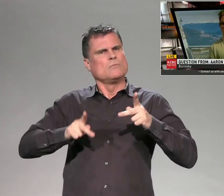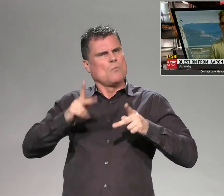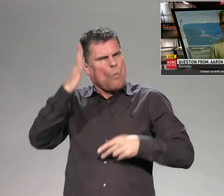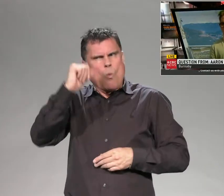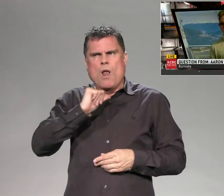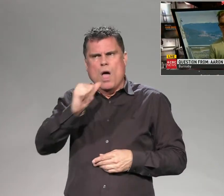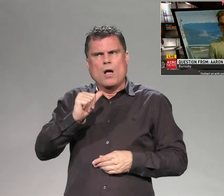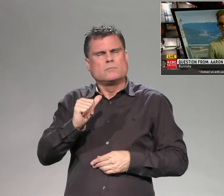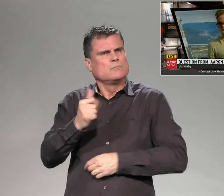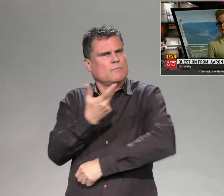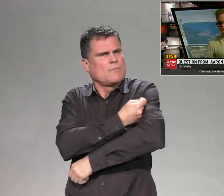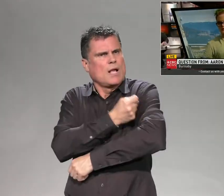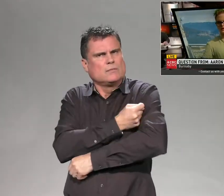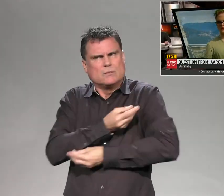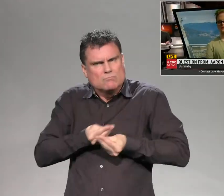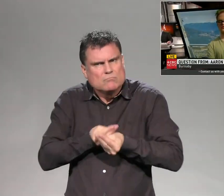now.